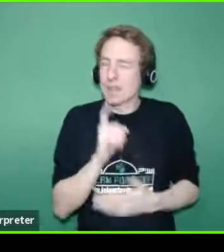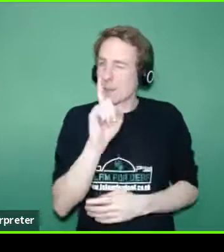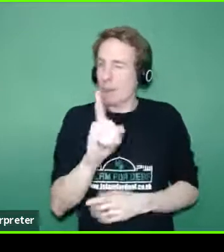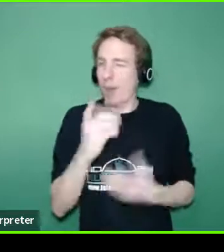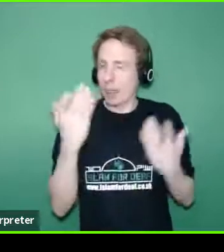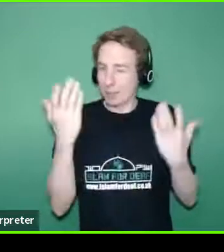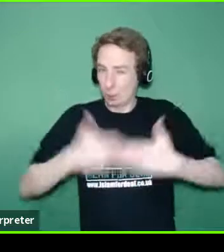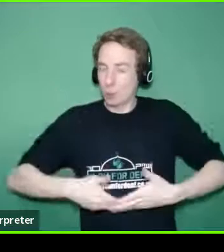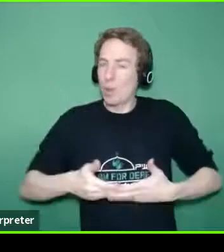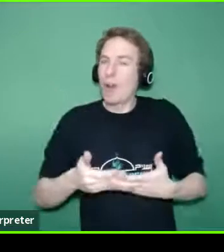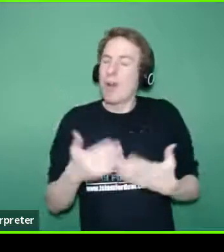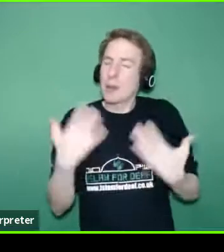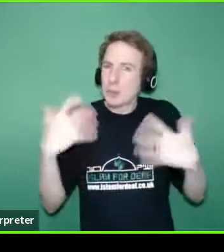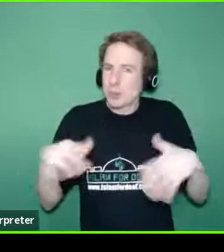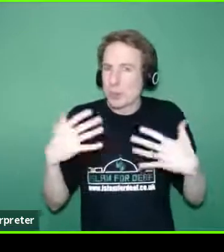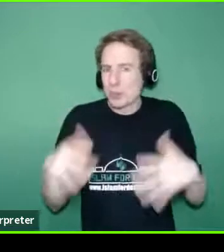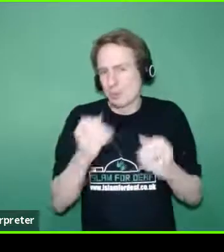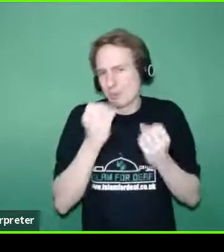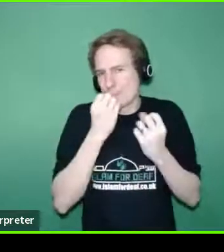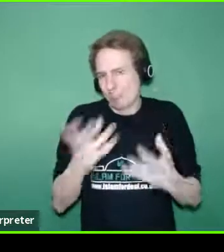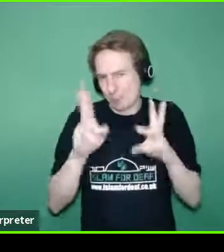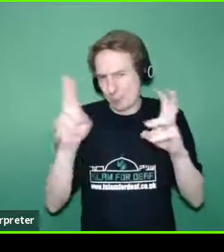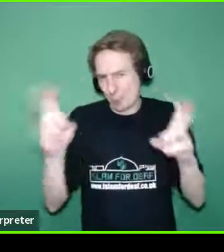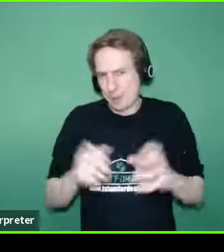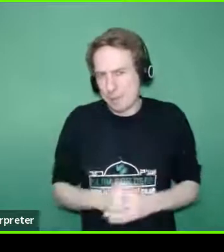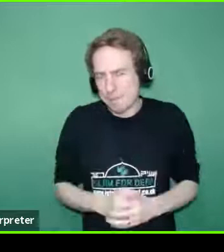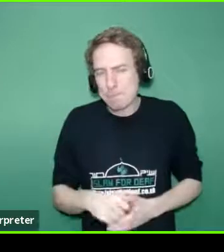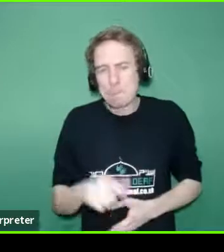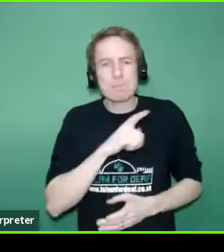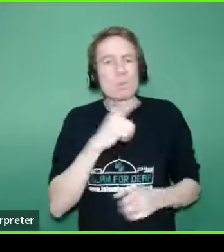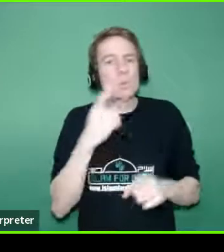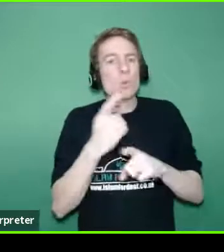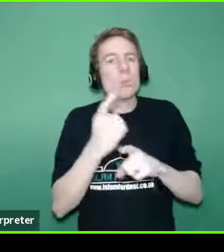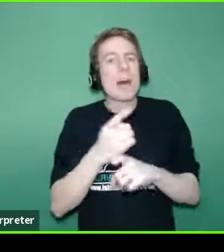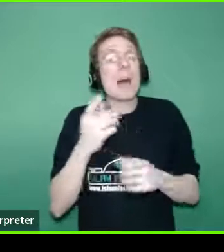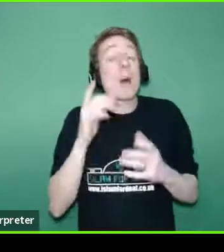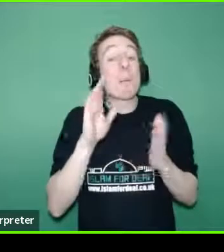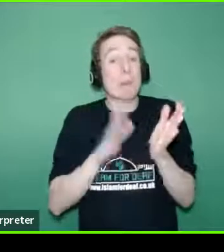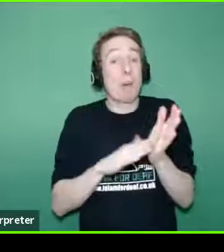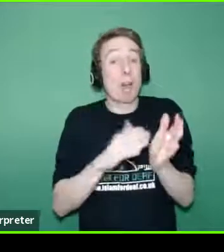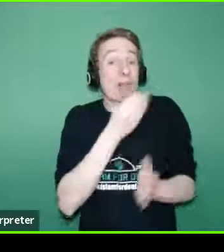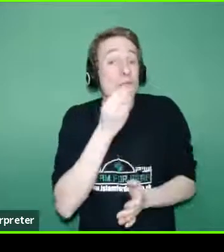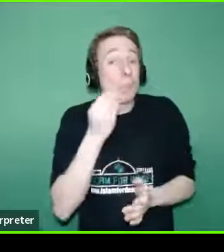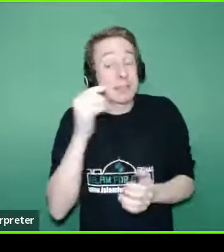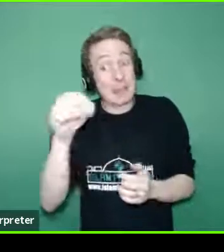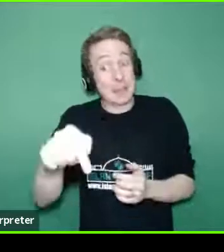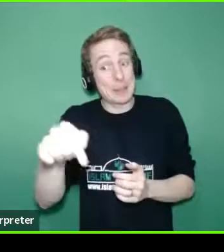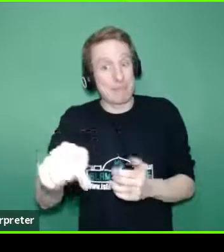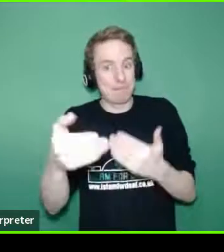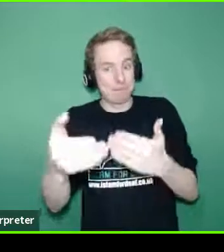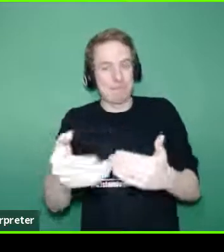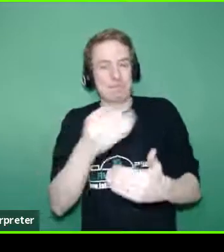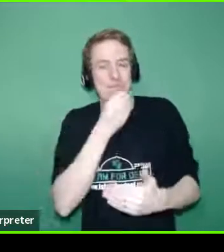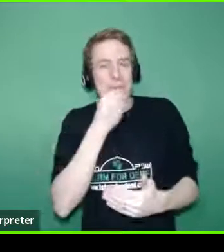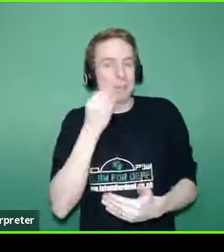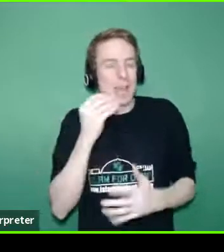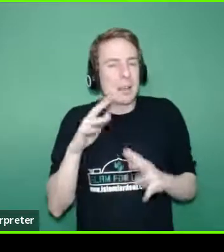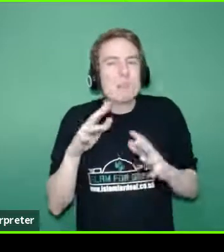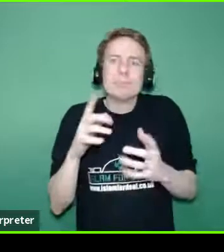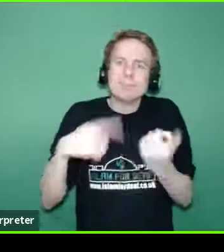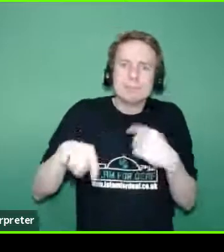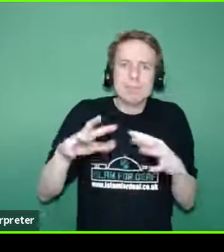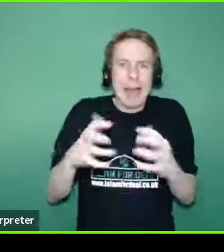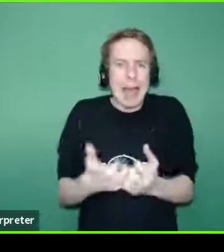today, the topic is preparation for Ramadan. And as we are accustomed to and we're treated to on a